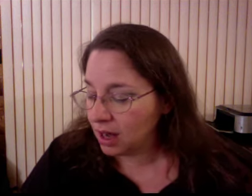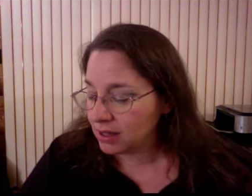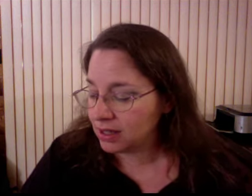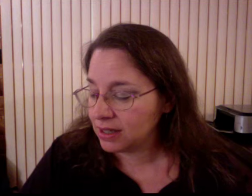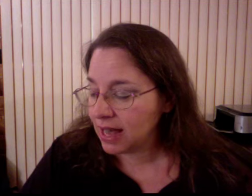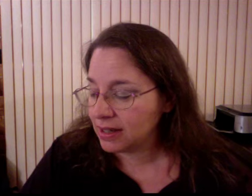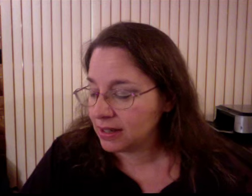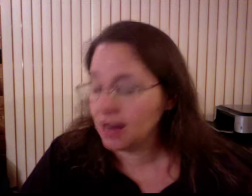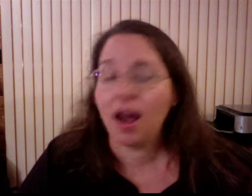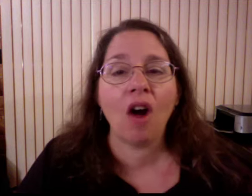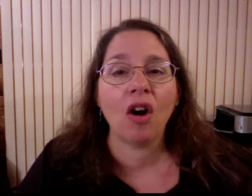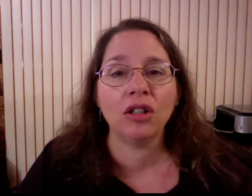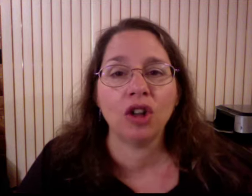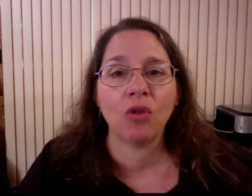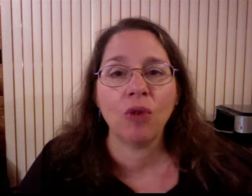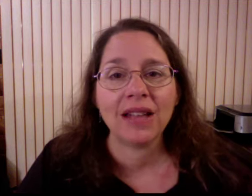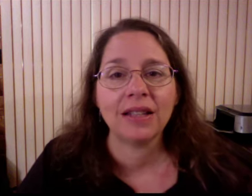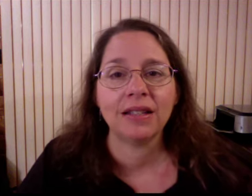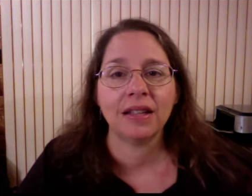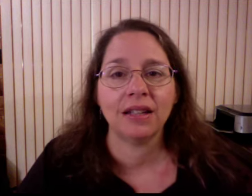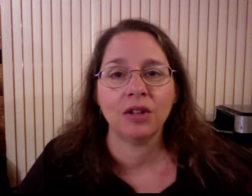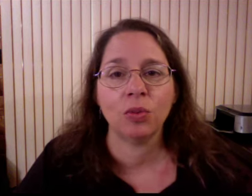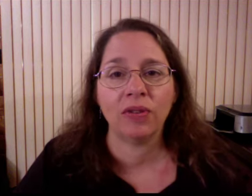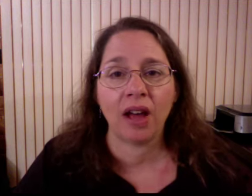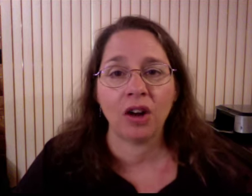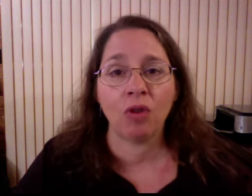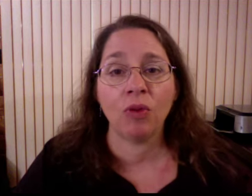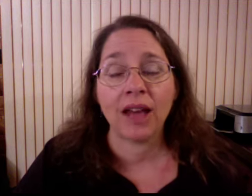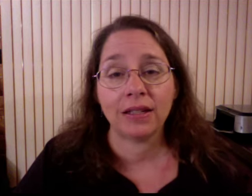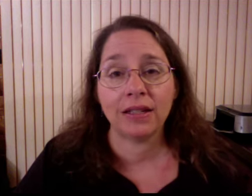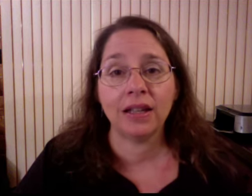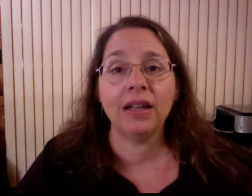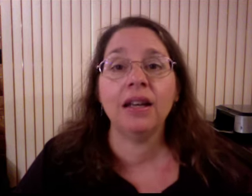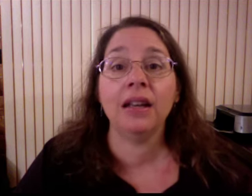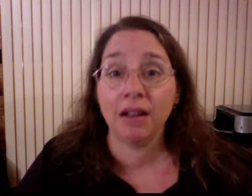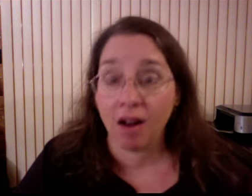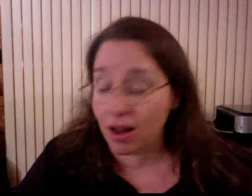Augustine says, our hearts are restless until we find our rest in God.